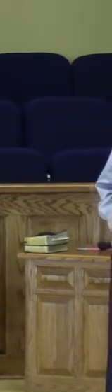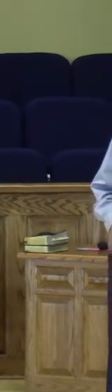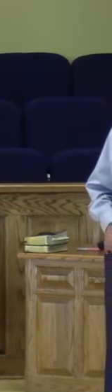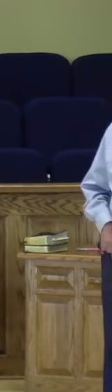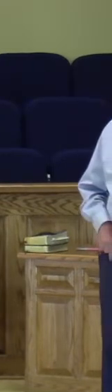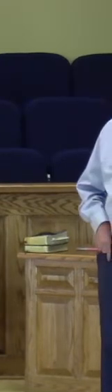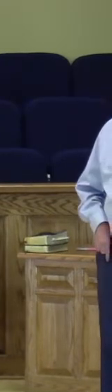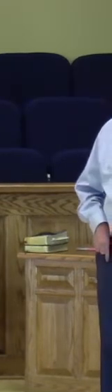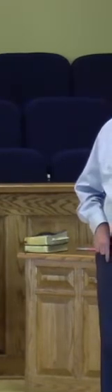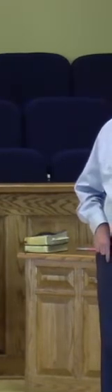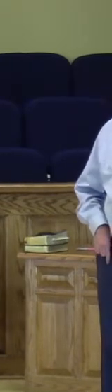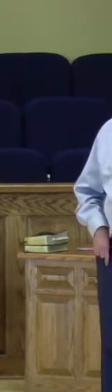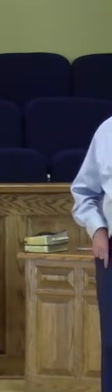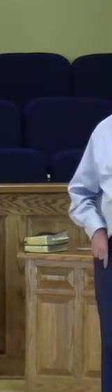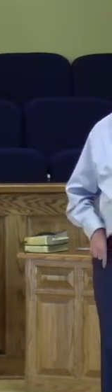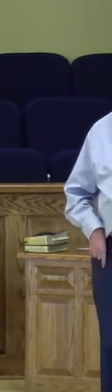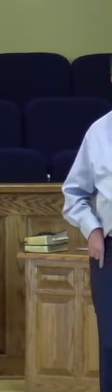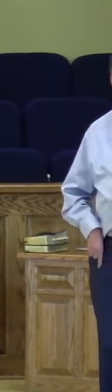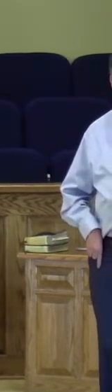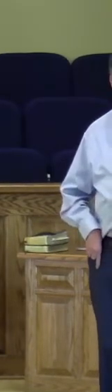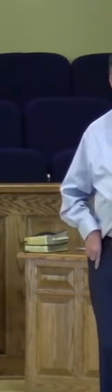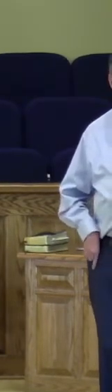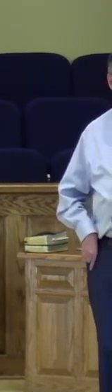I'd like to take a moment to talk to you all about Andrew Foster.